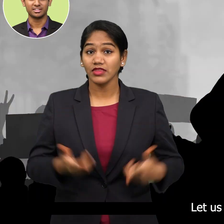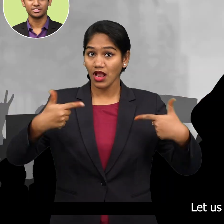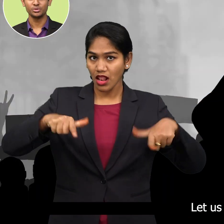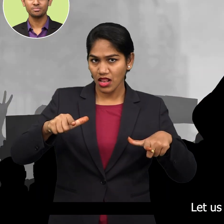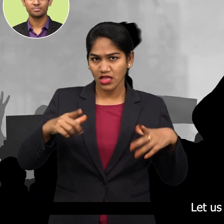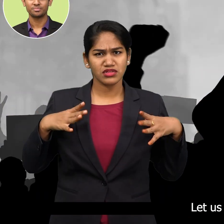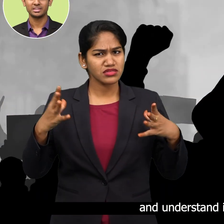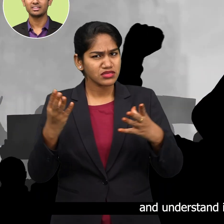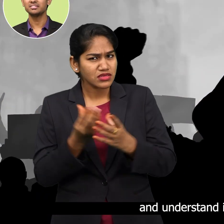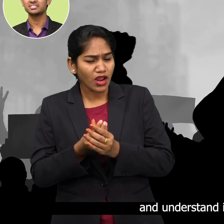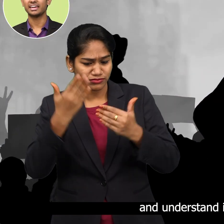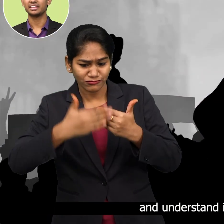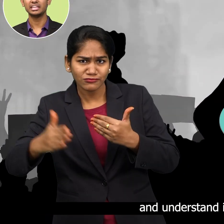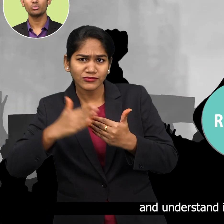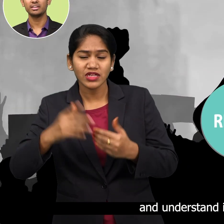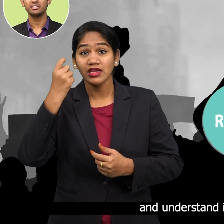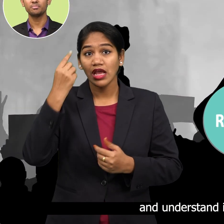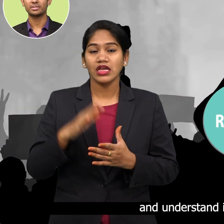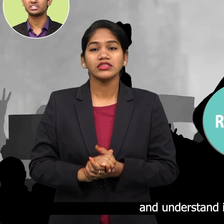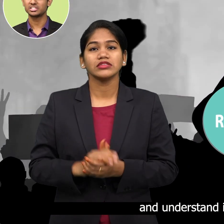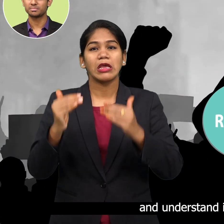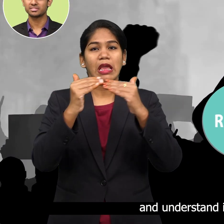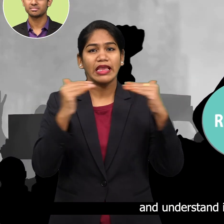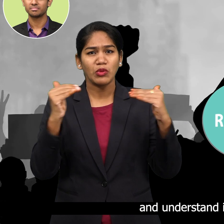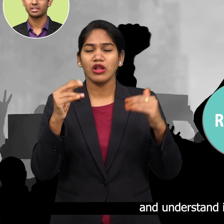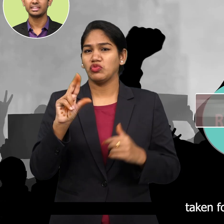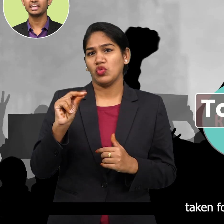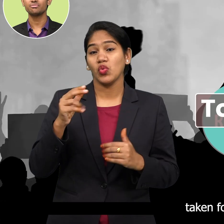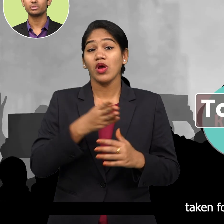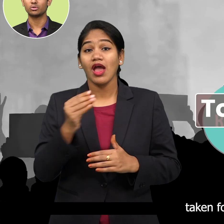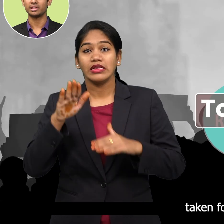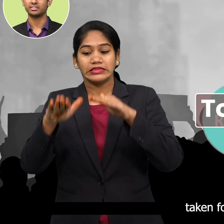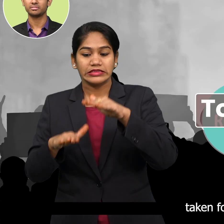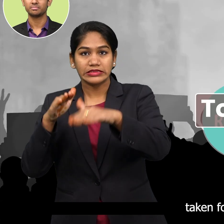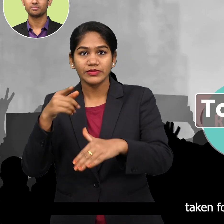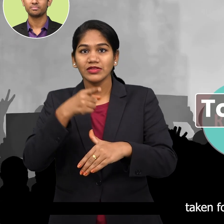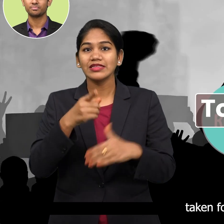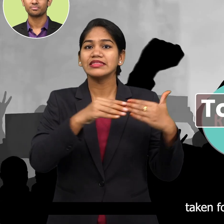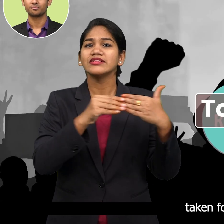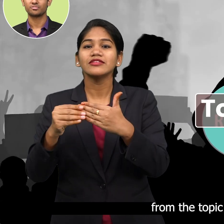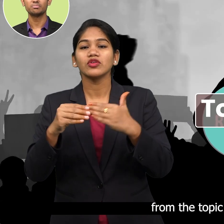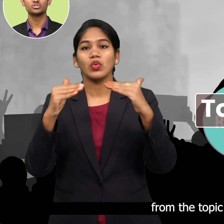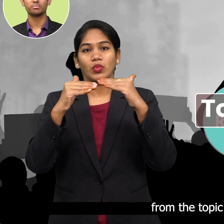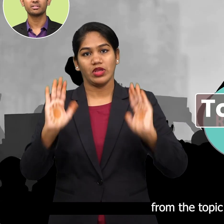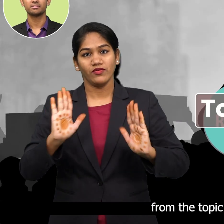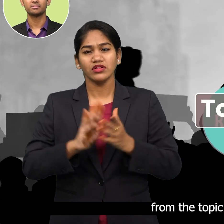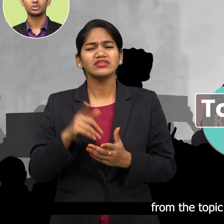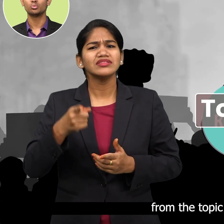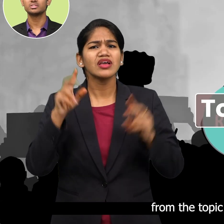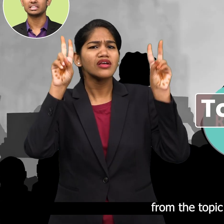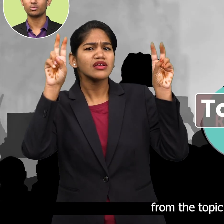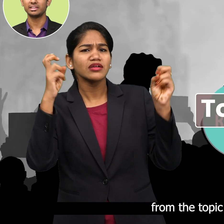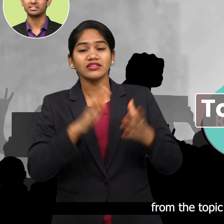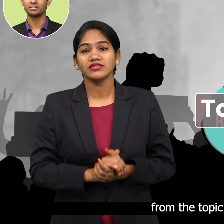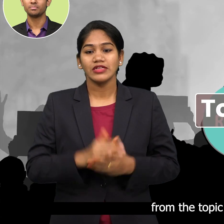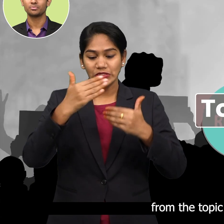Let us continue and understand inequality and steps taken for equality from the topic